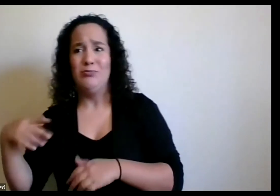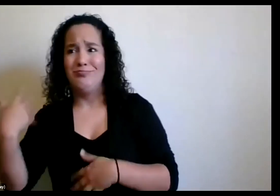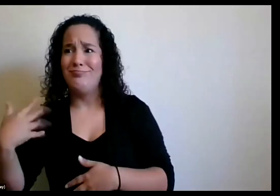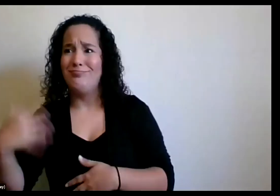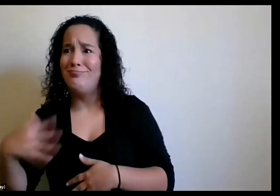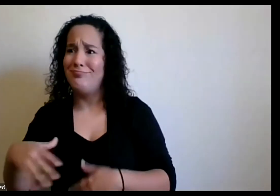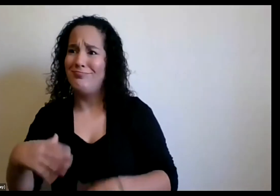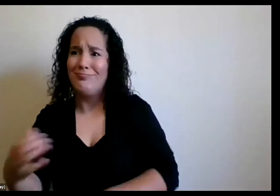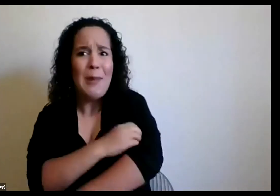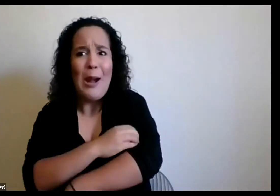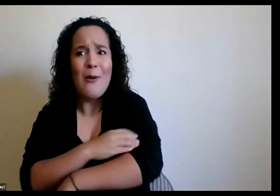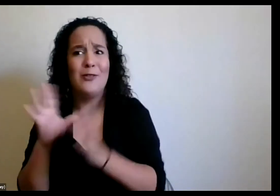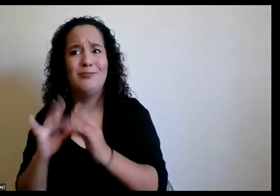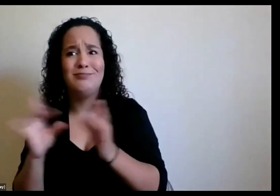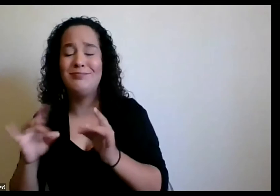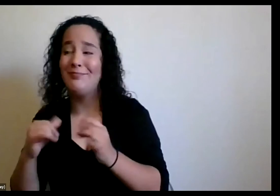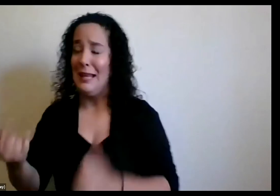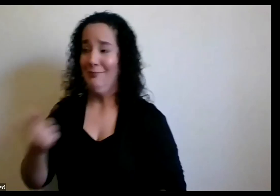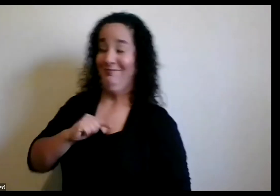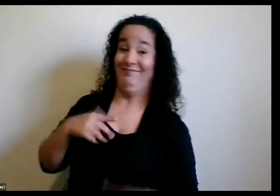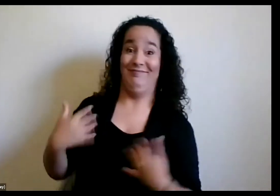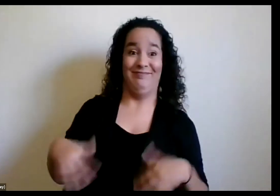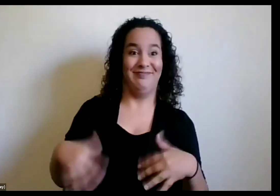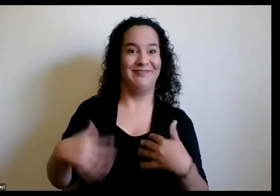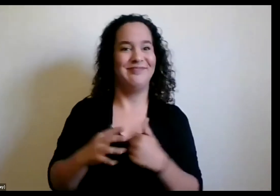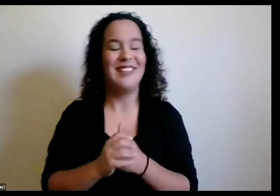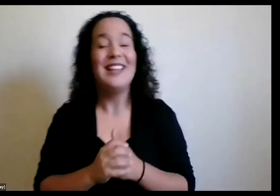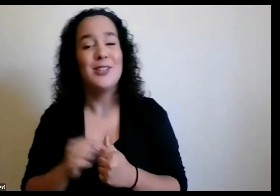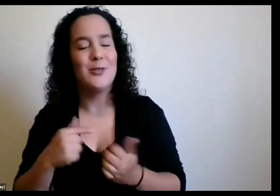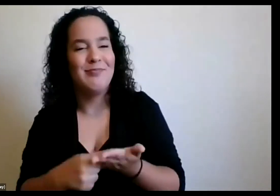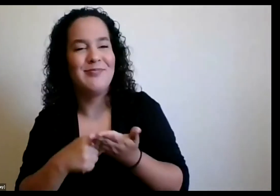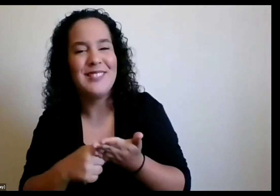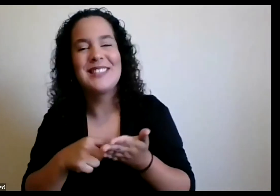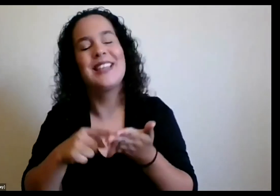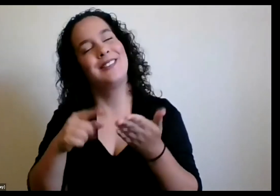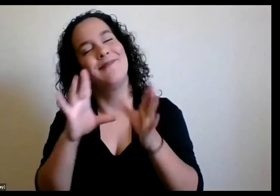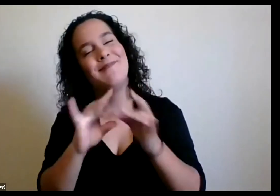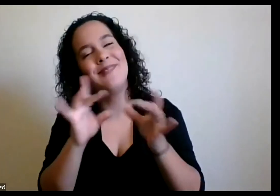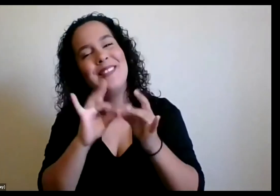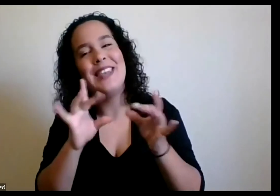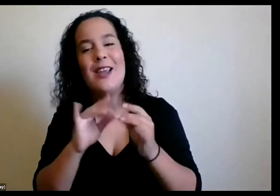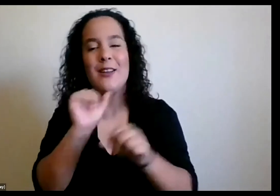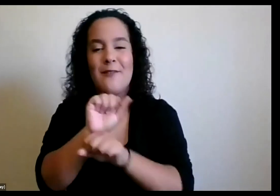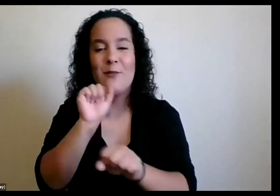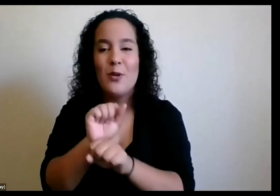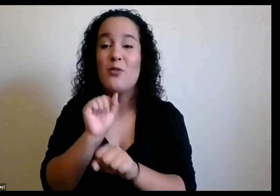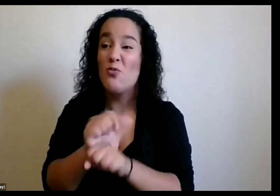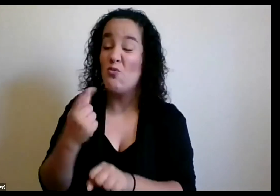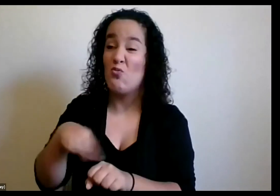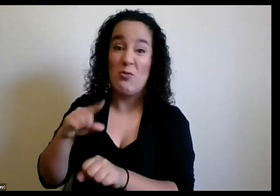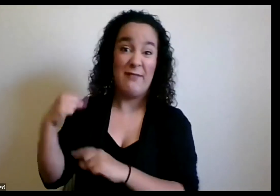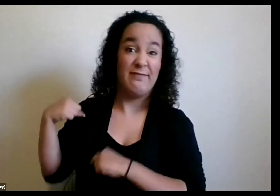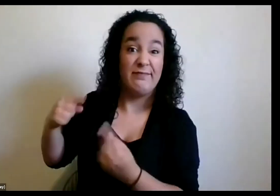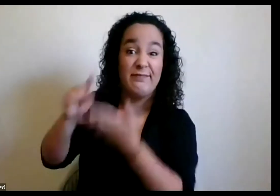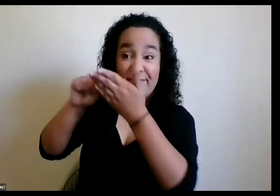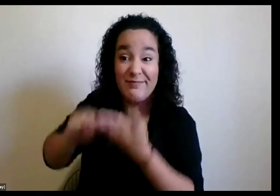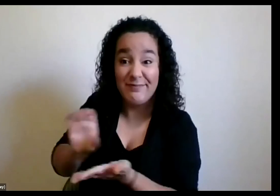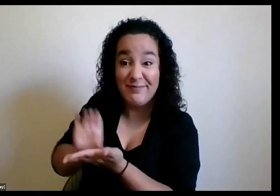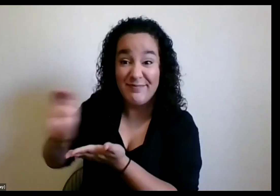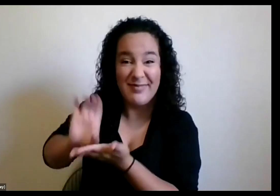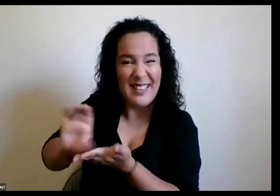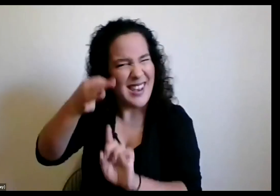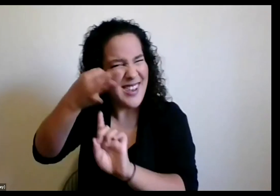do justice to the importance of narrative work and bringing the research that we have been investing in over the past gosh, what is it, 9 months